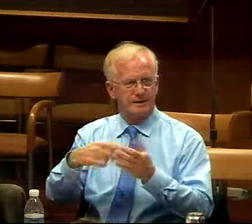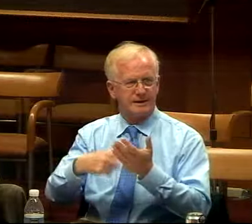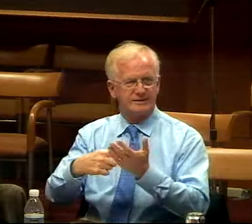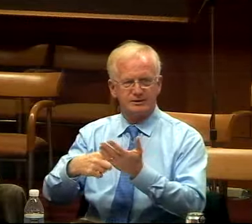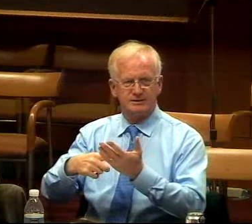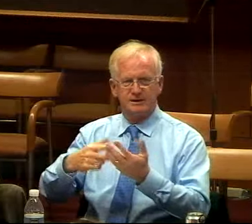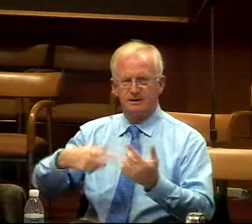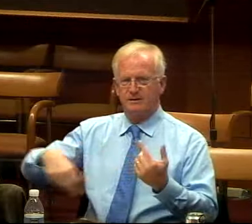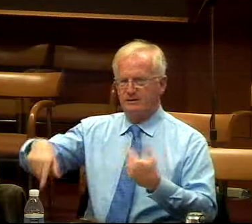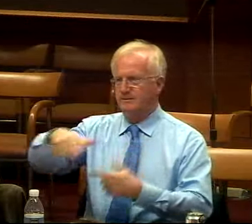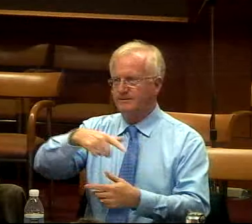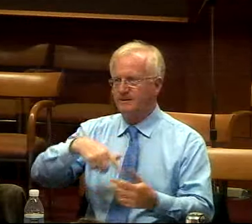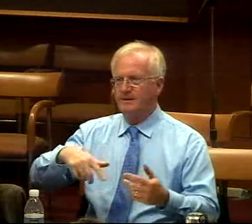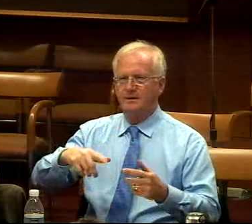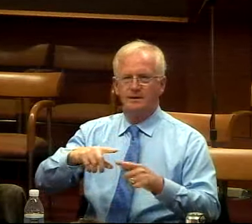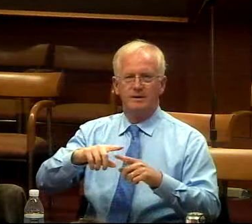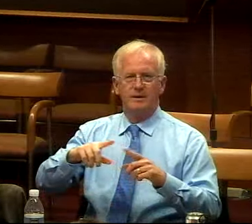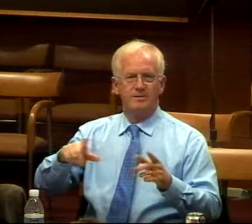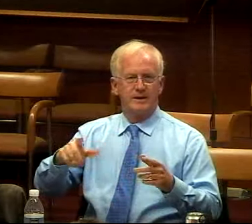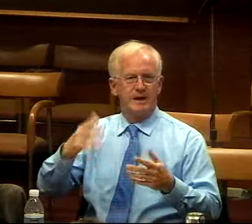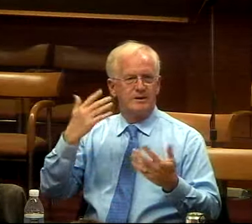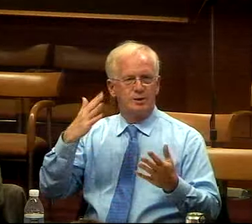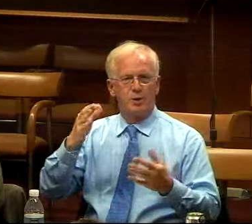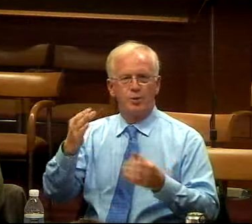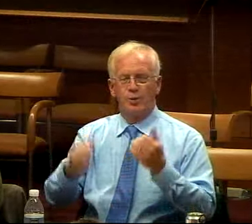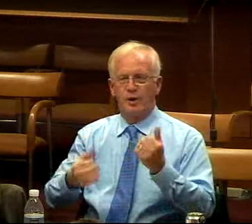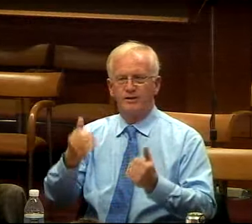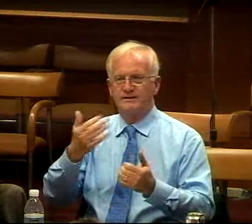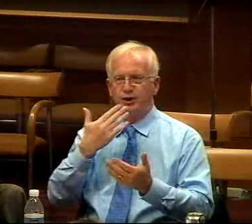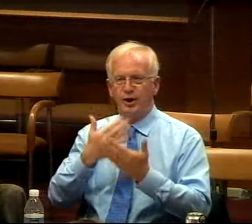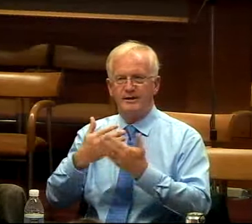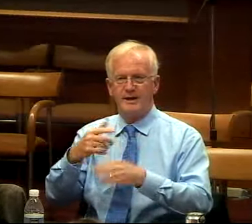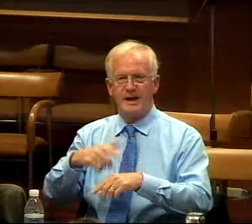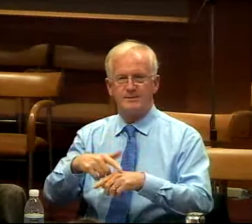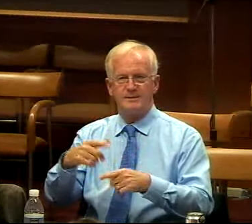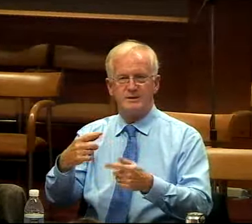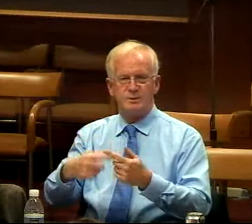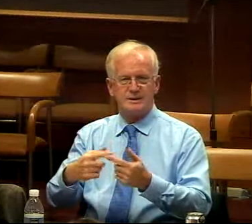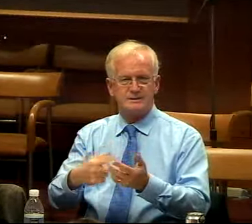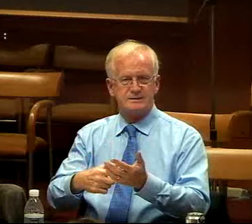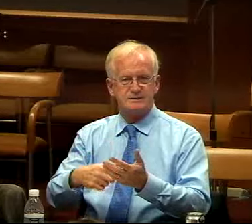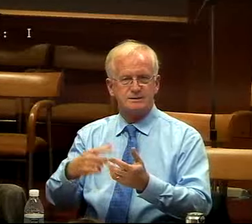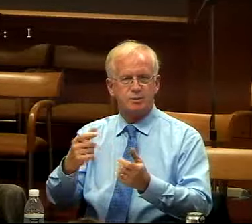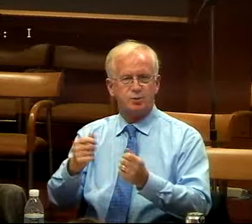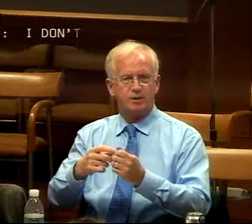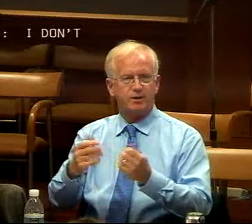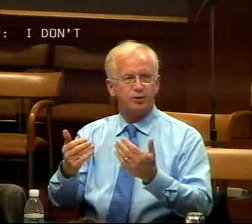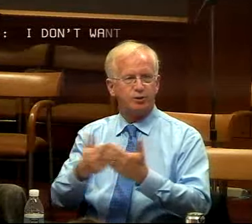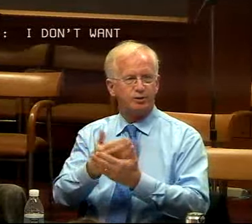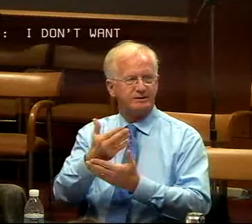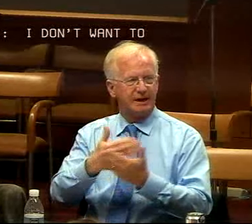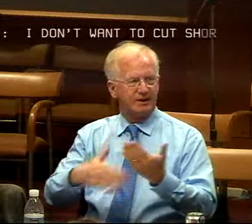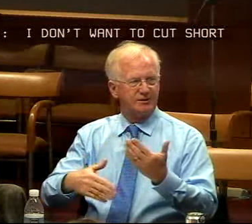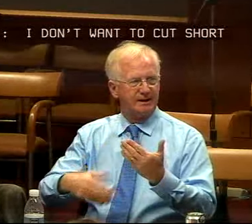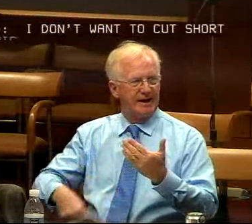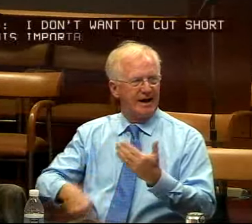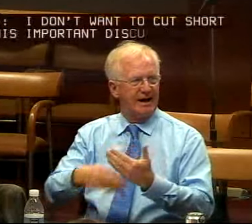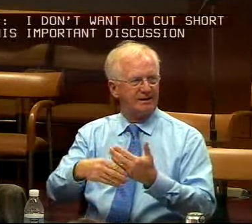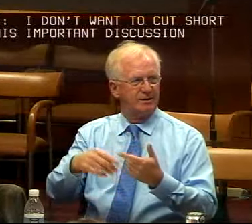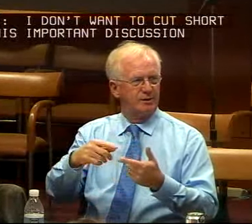I don't want to cut short this important discussion, but I don't know whether this is a good time to talk about a